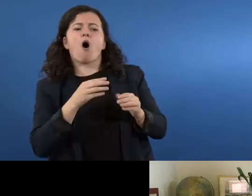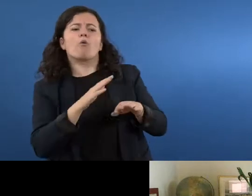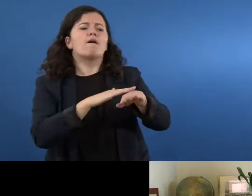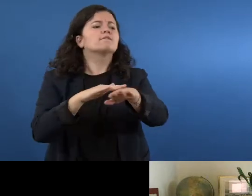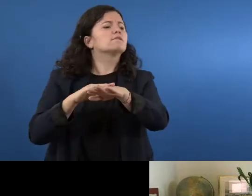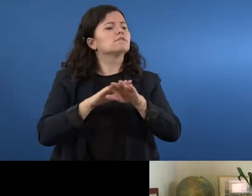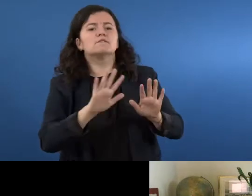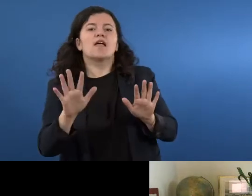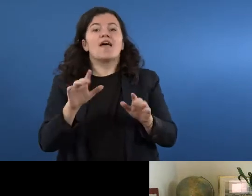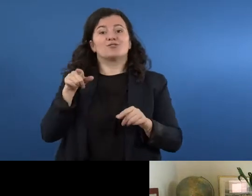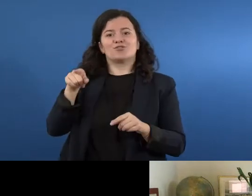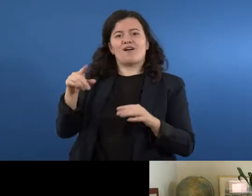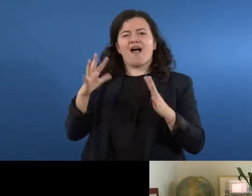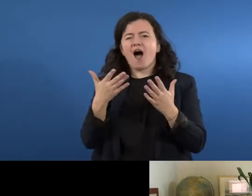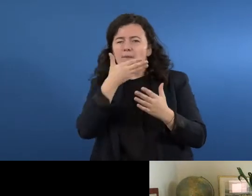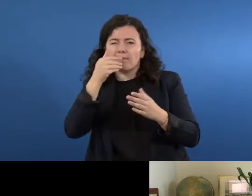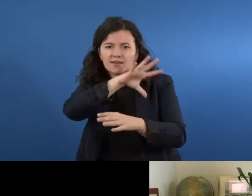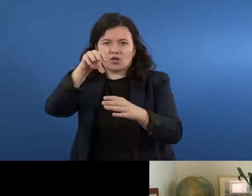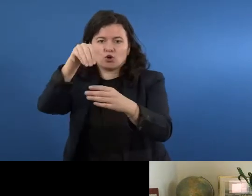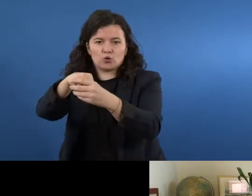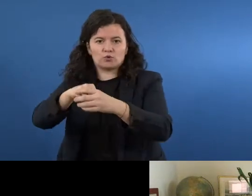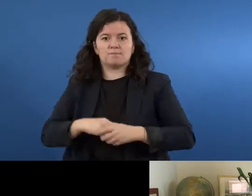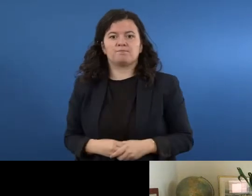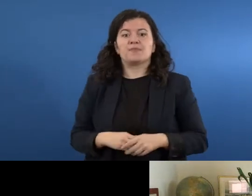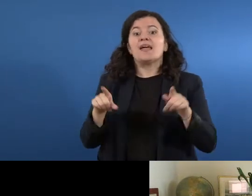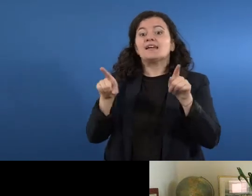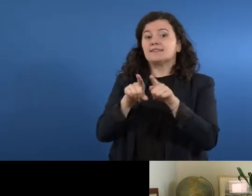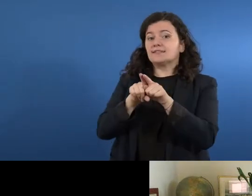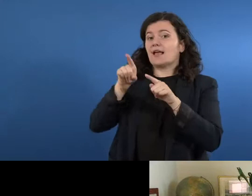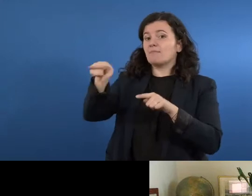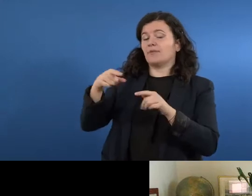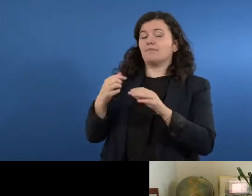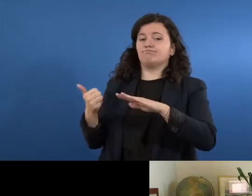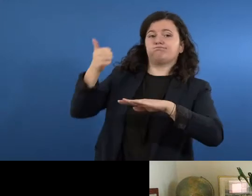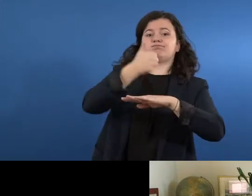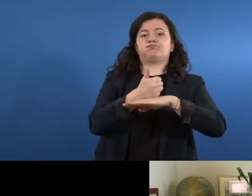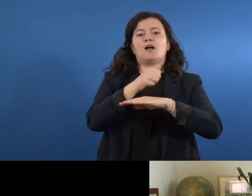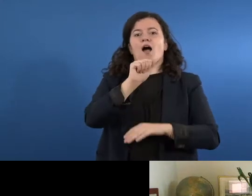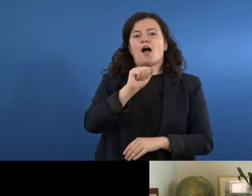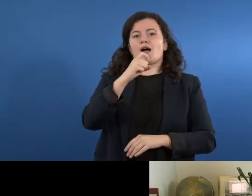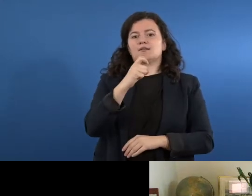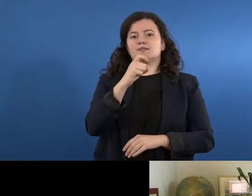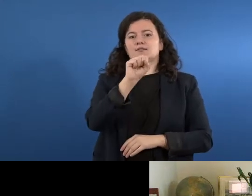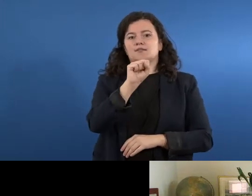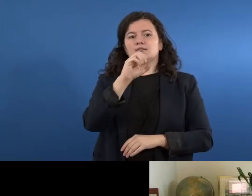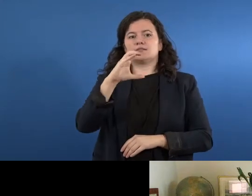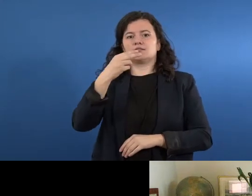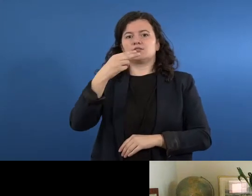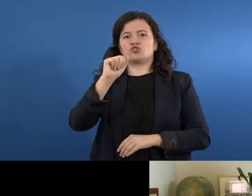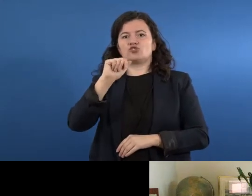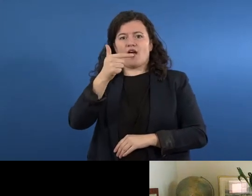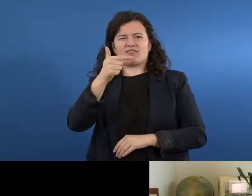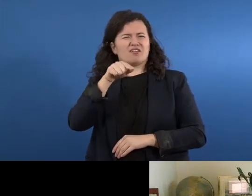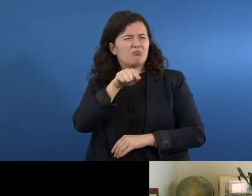a co-founder of the Access Chat Europe, which is the largest Twitter chat with a focus on accessibility and